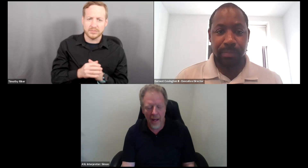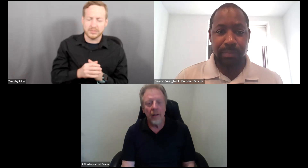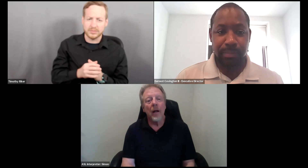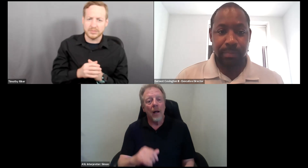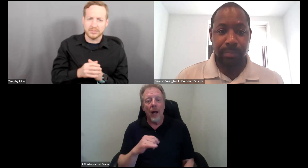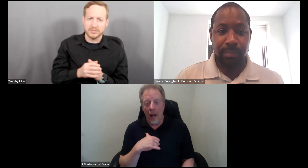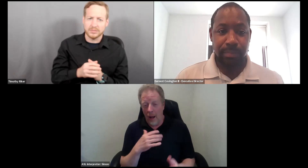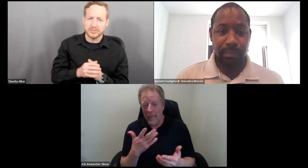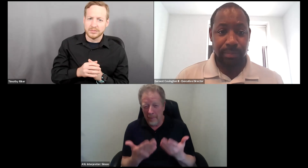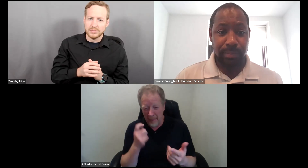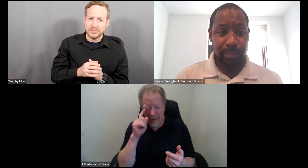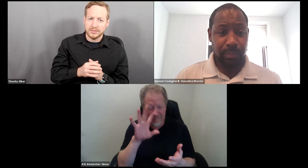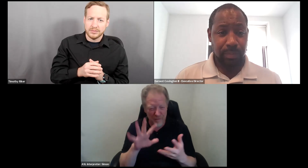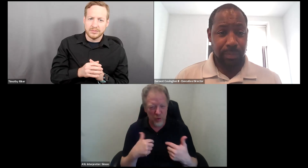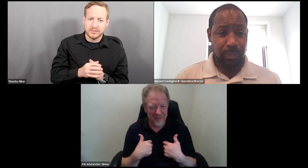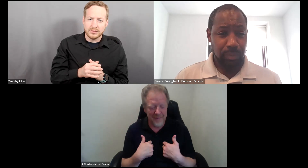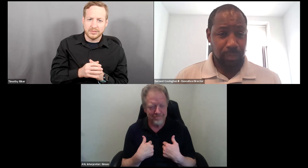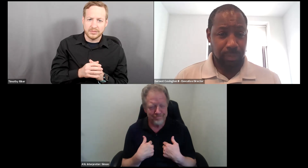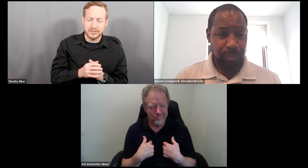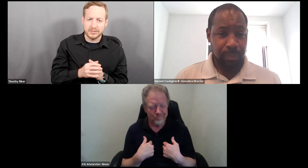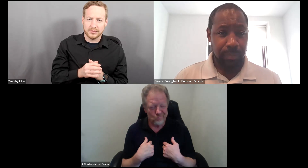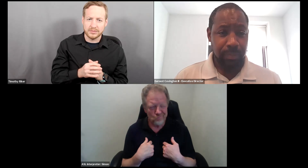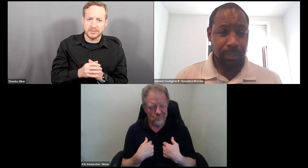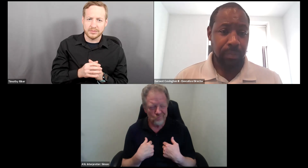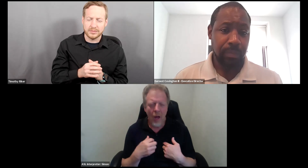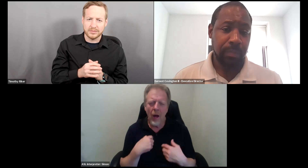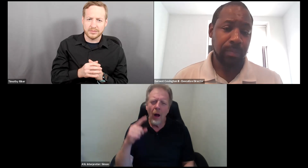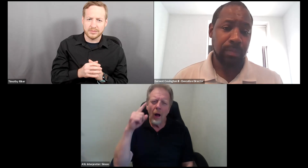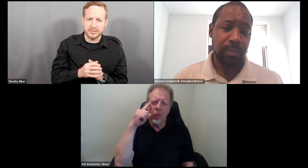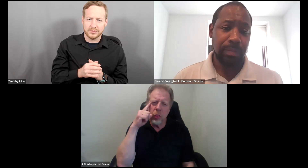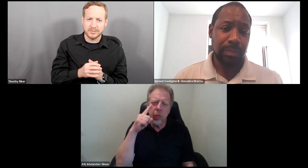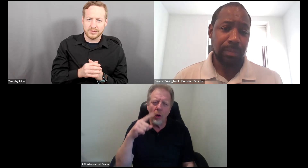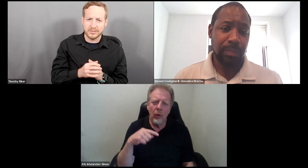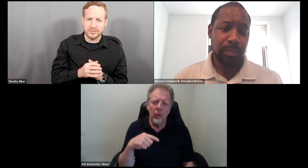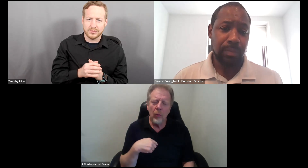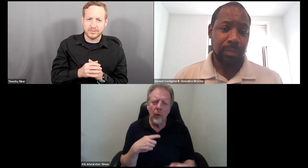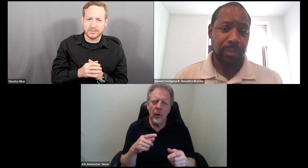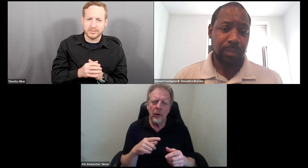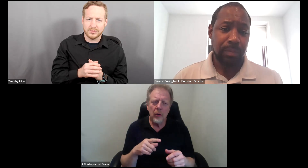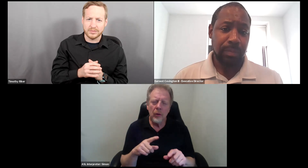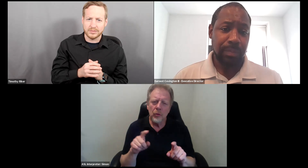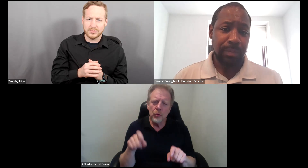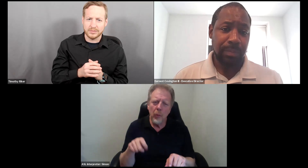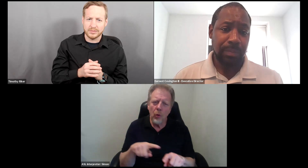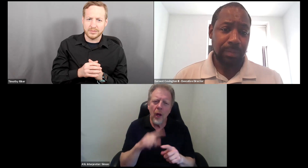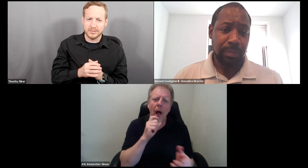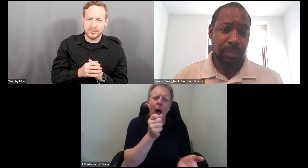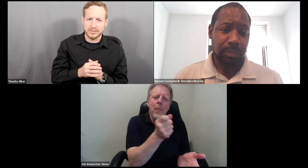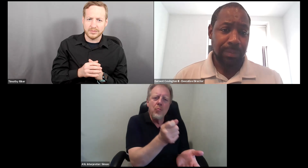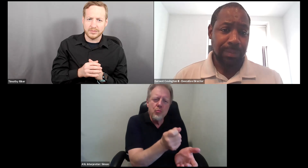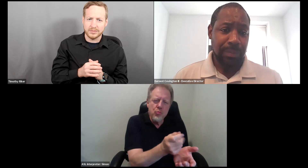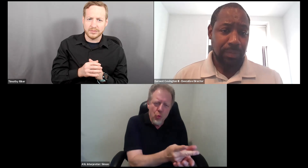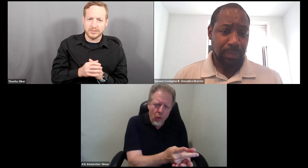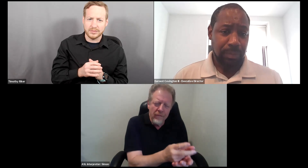I may be confused. I thought we were approving